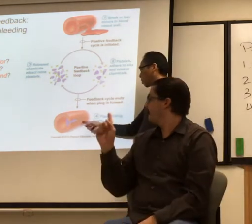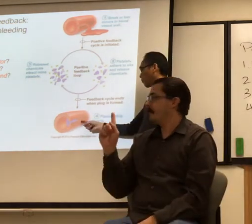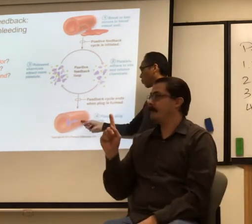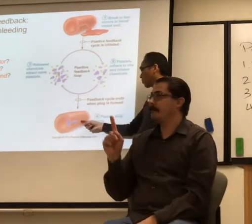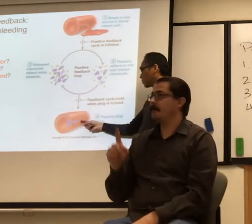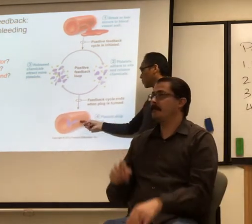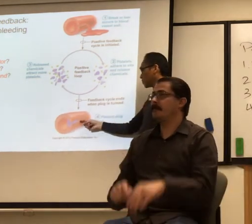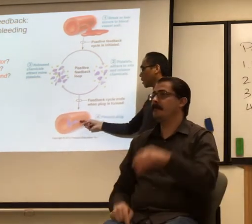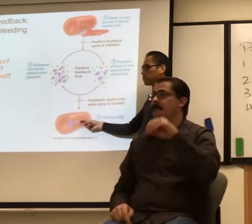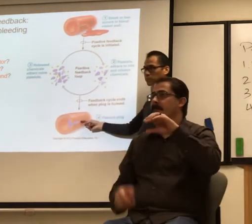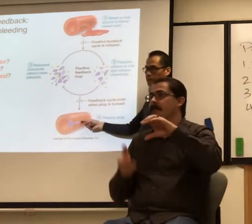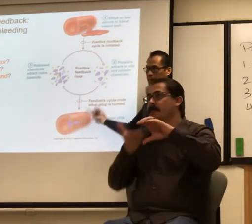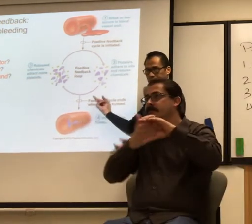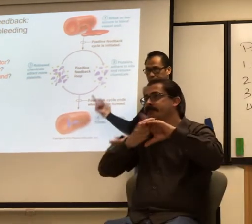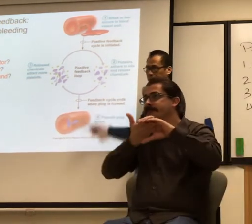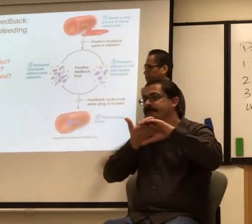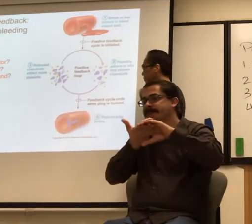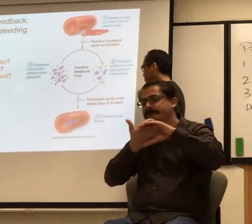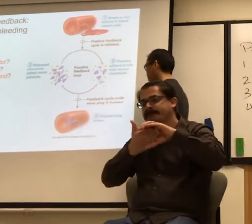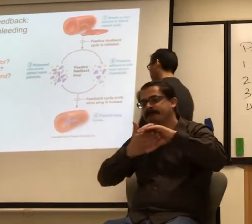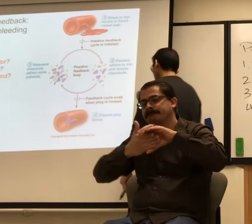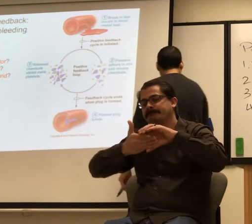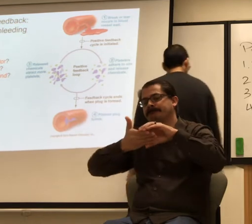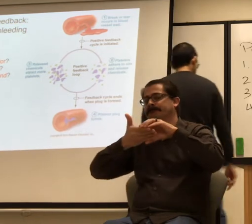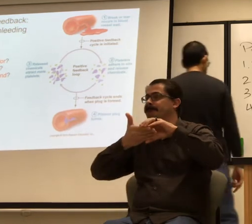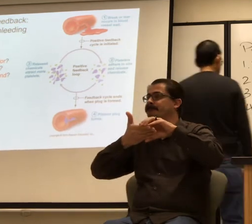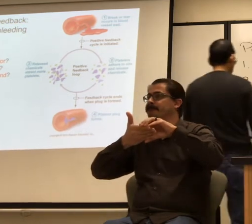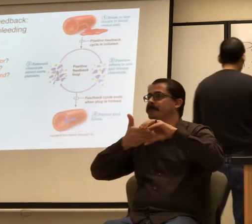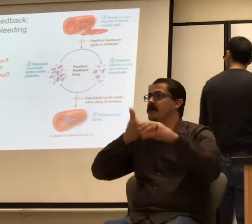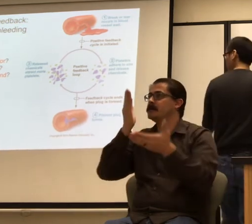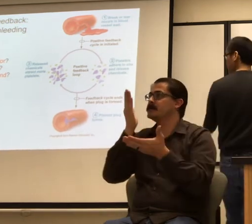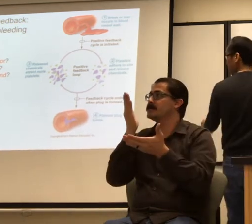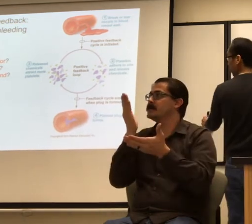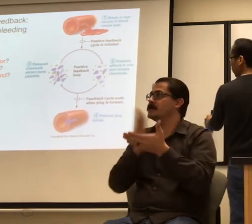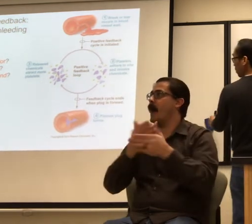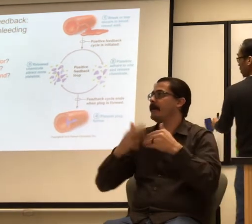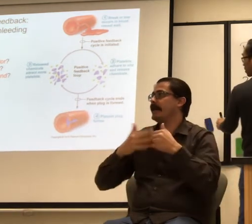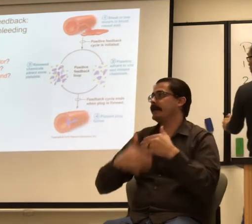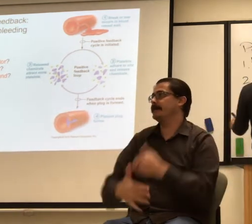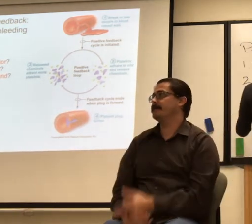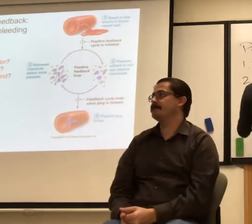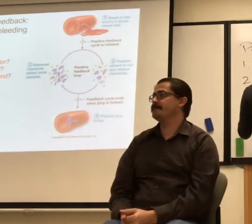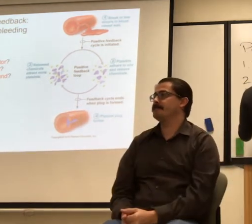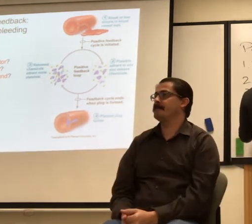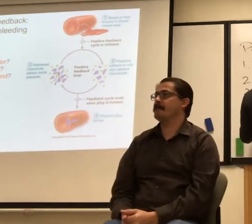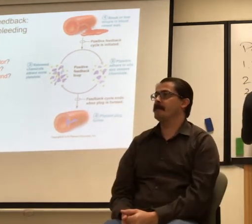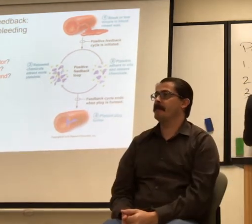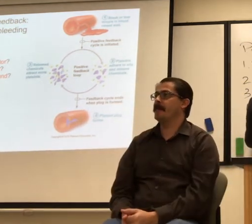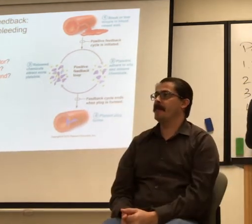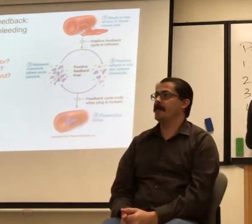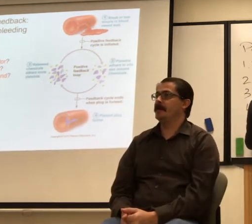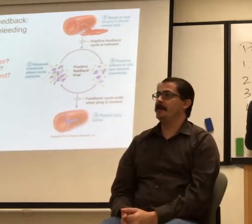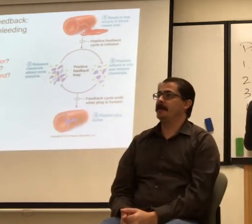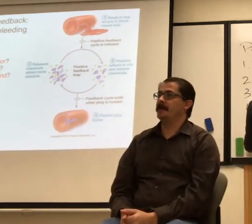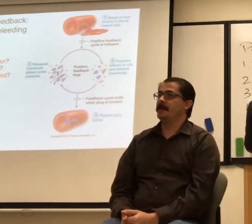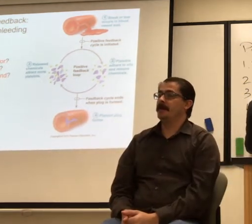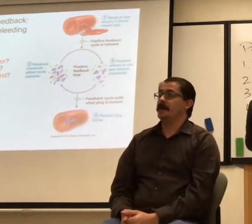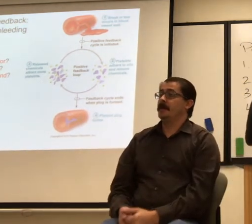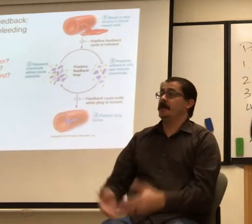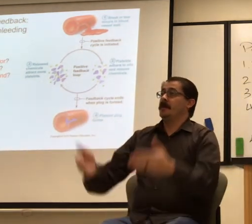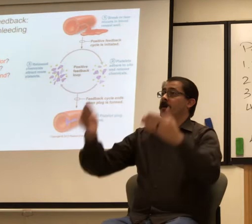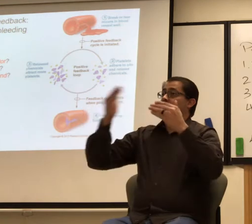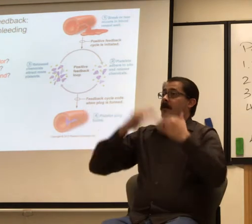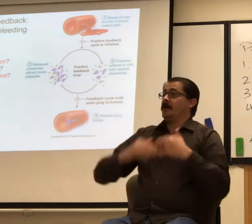Platelet plug forms, and you stop the bleeding, okay? Let's see here. So For number